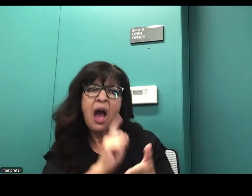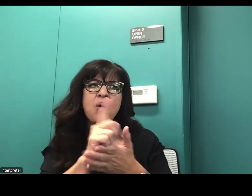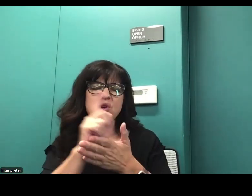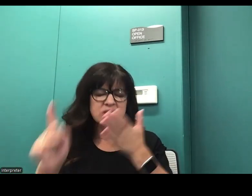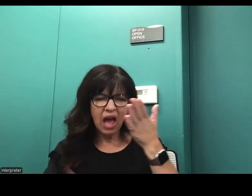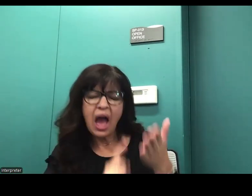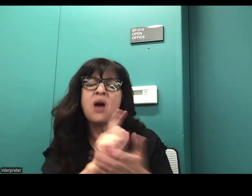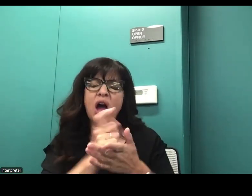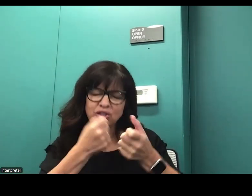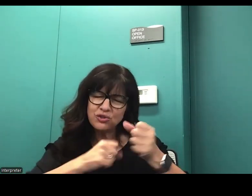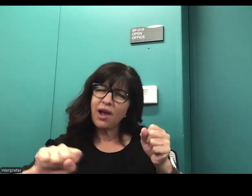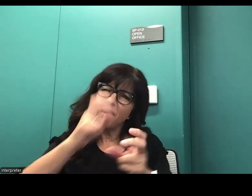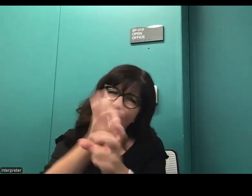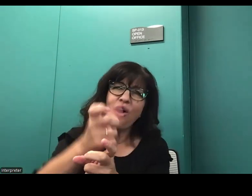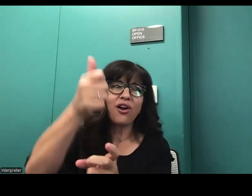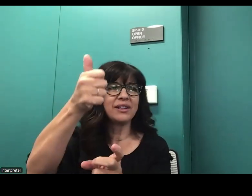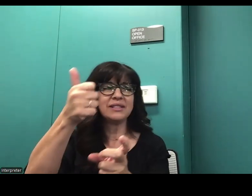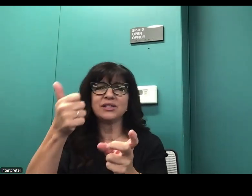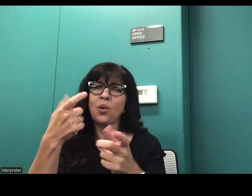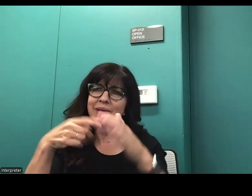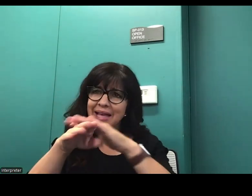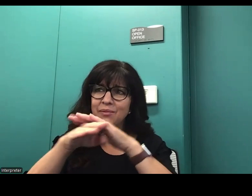this. So I tried my best. I really did.